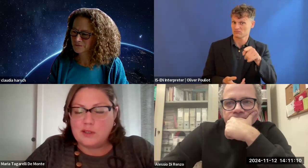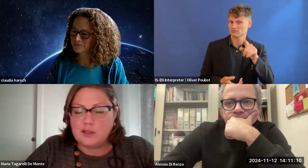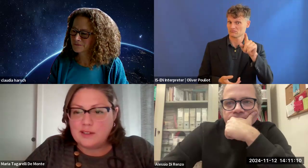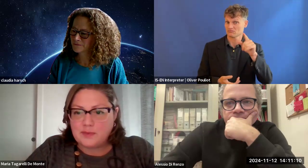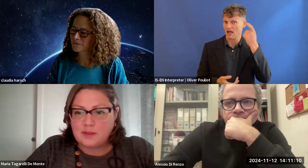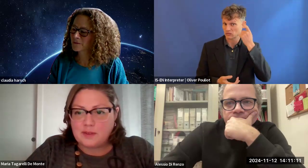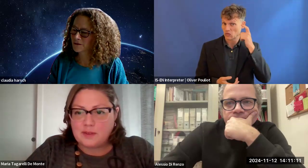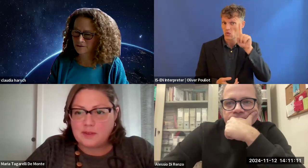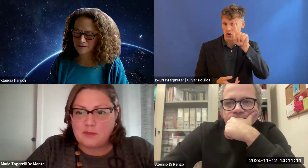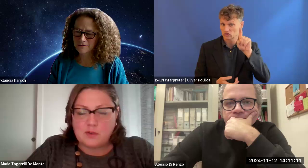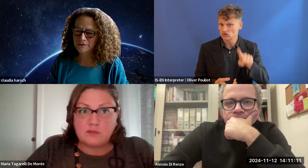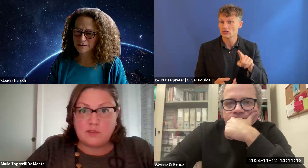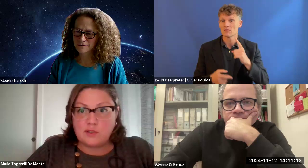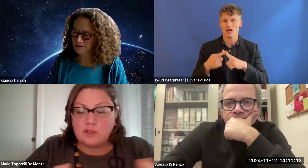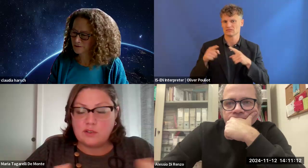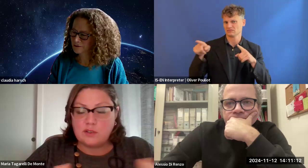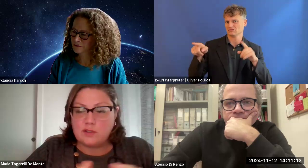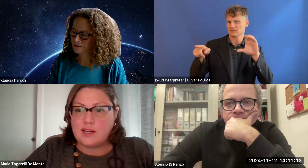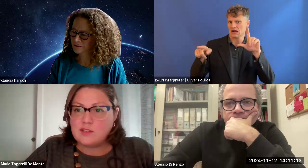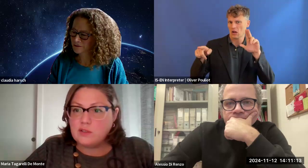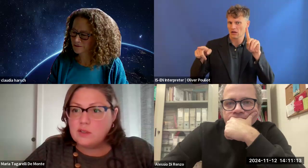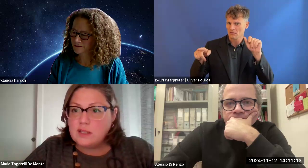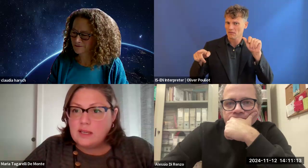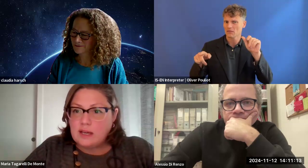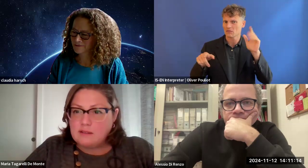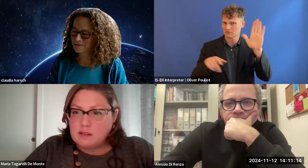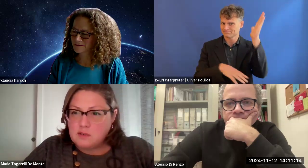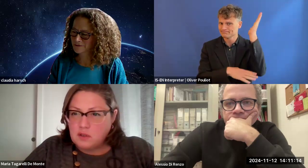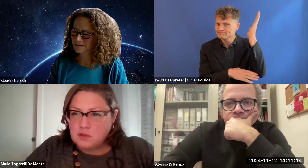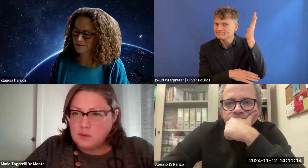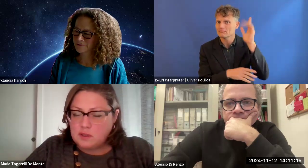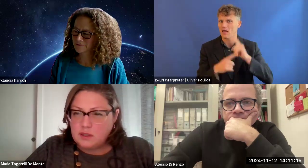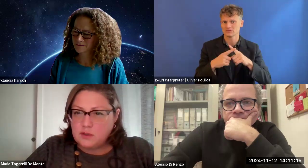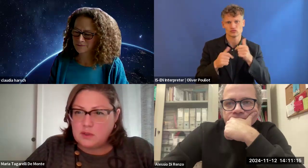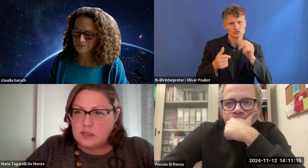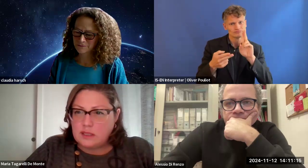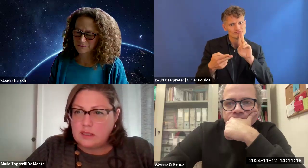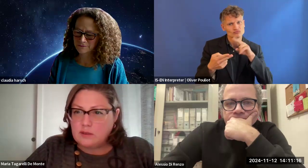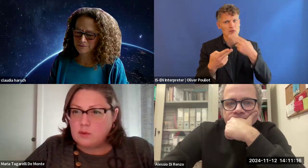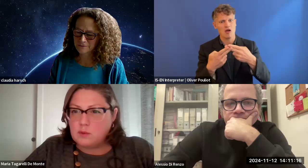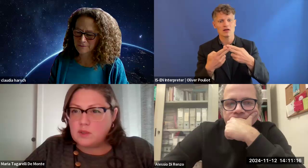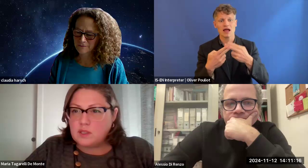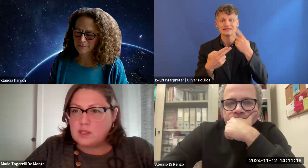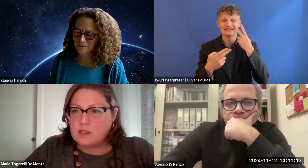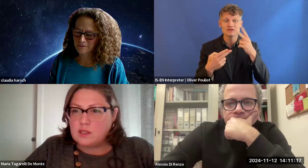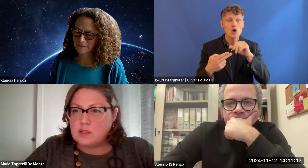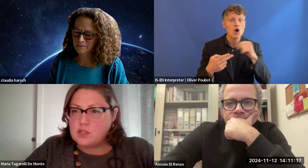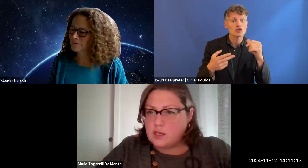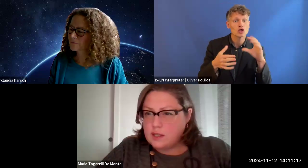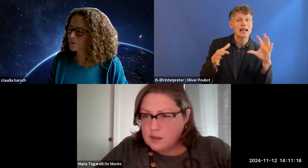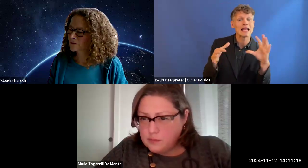for your speech and for the answer. I see there's also another link to a work